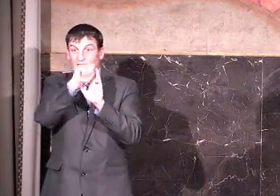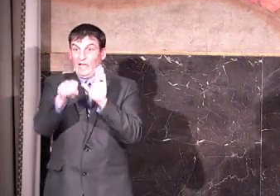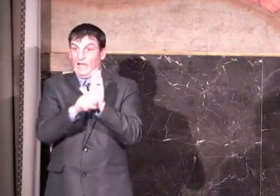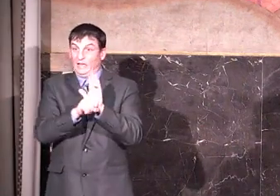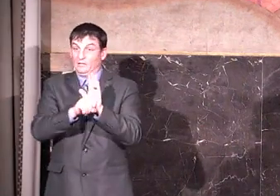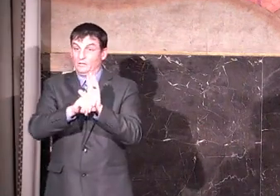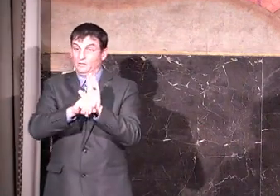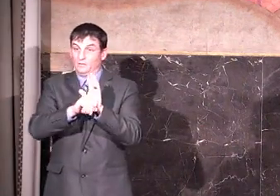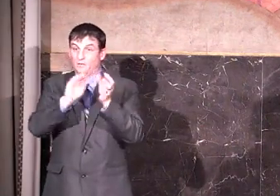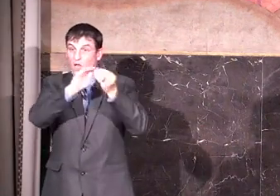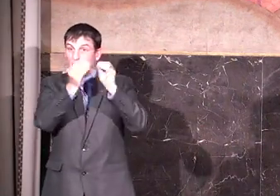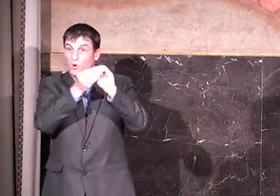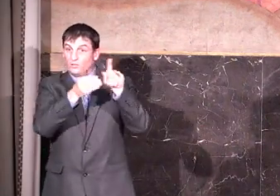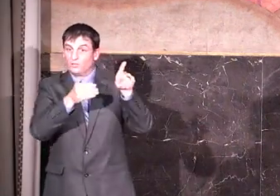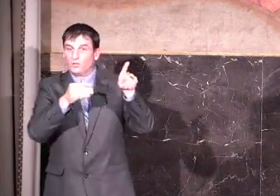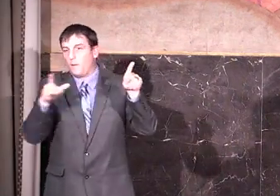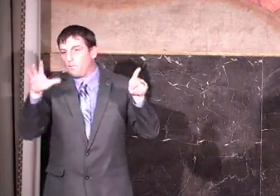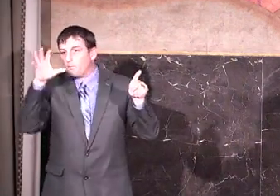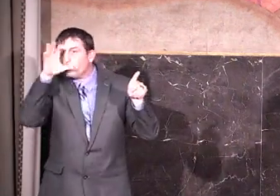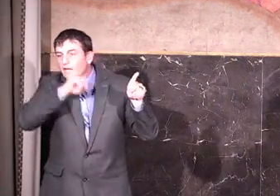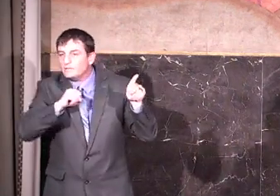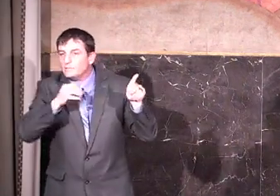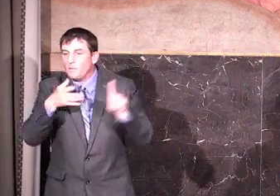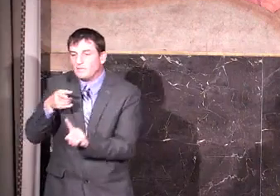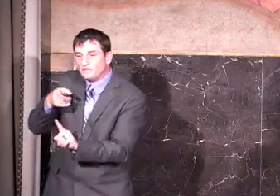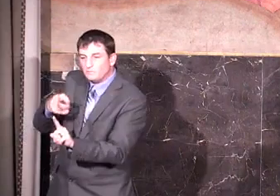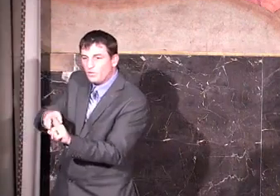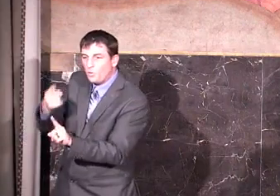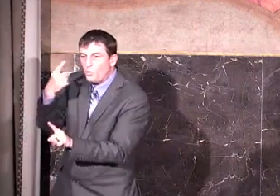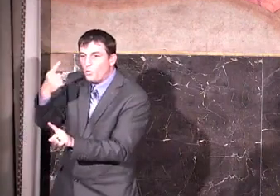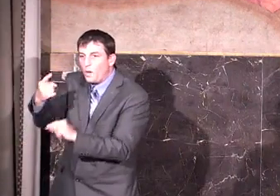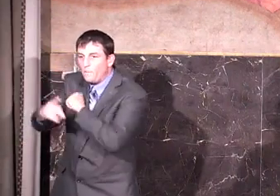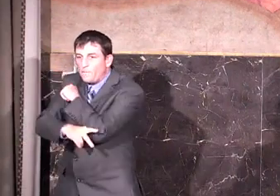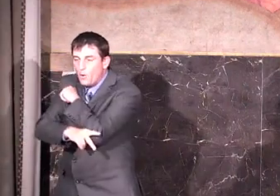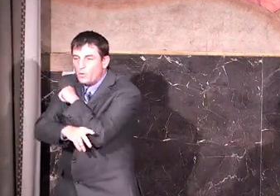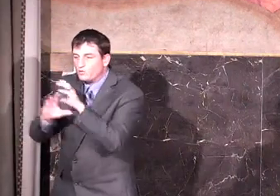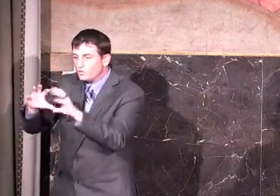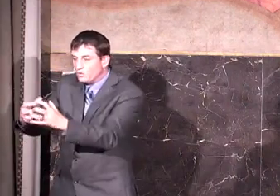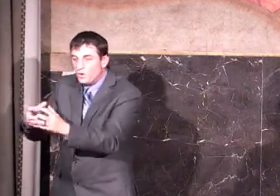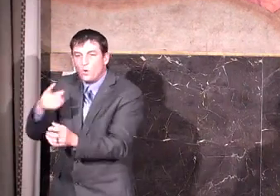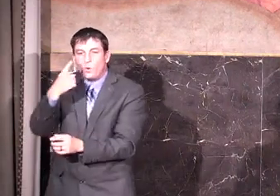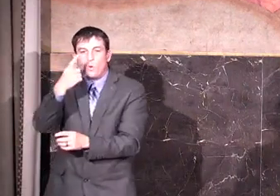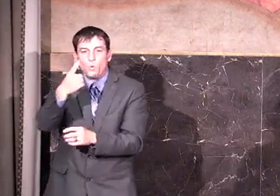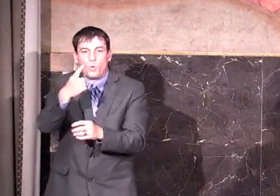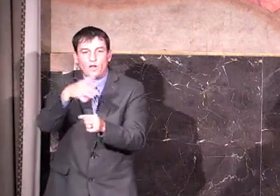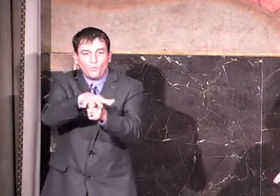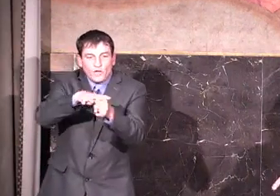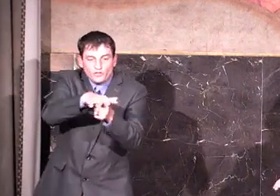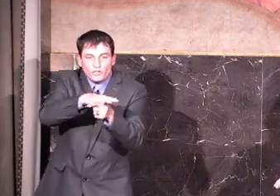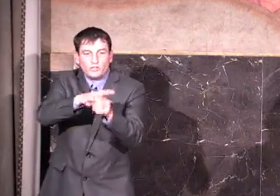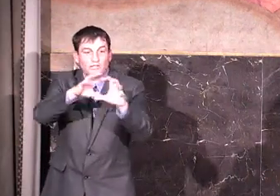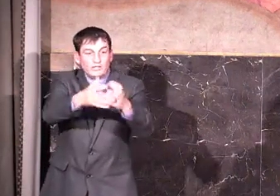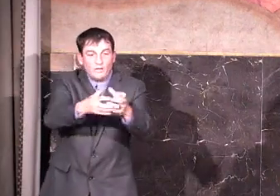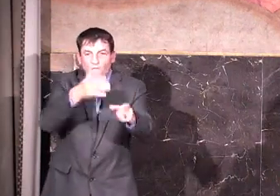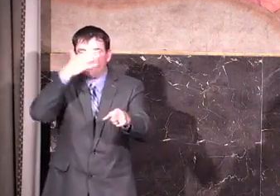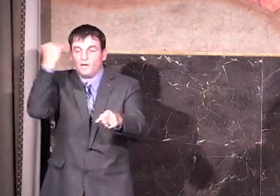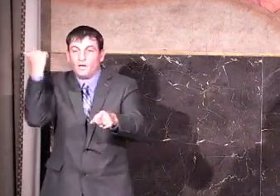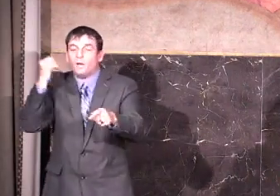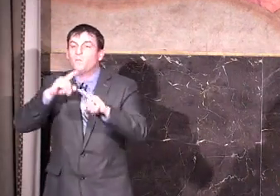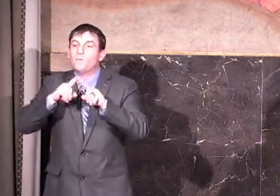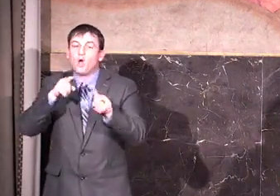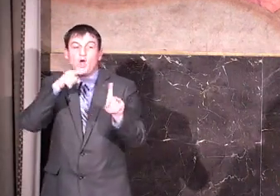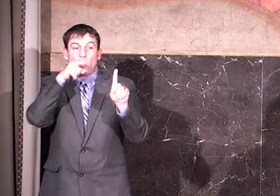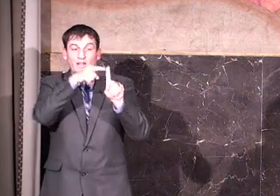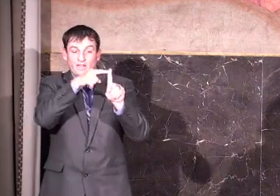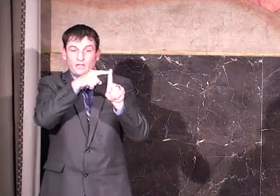miss what is happening in a particular parish or city or a particular region of the state. But if you just look